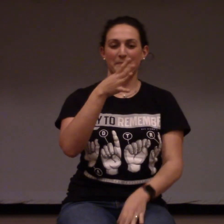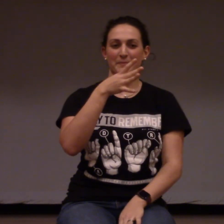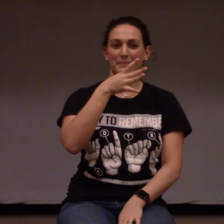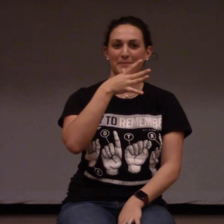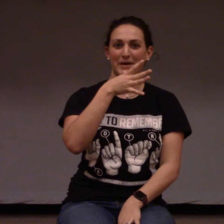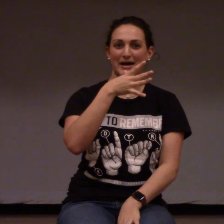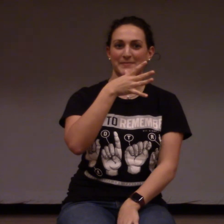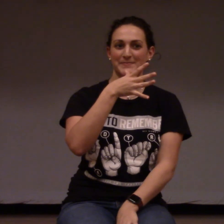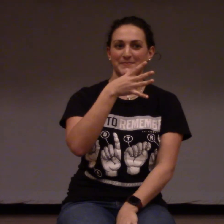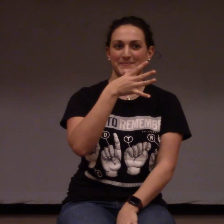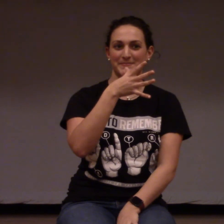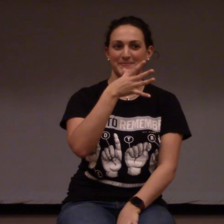mom,